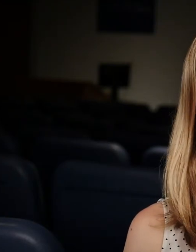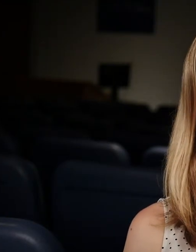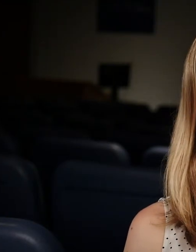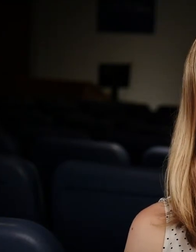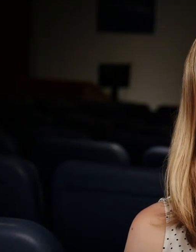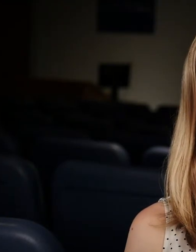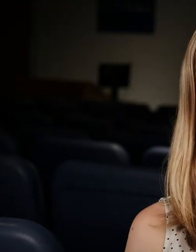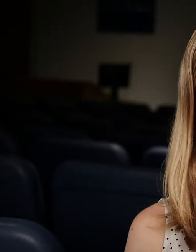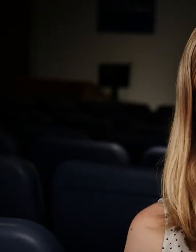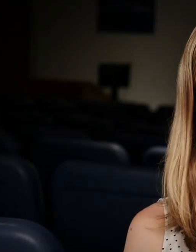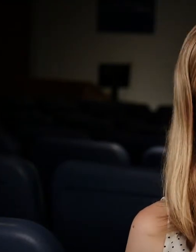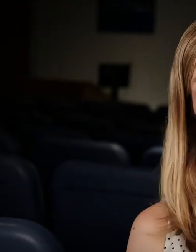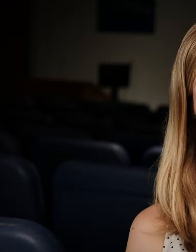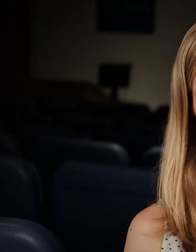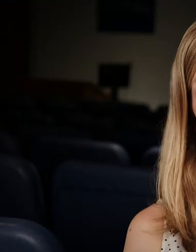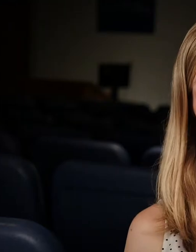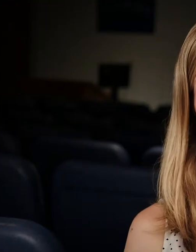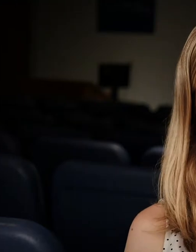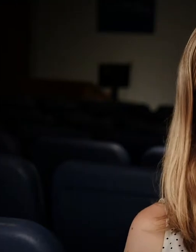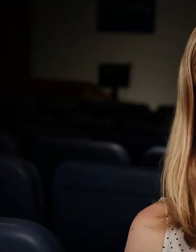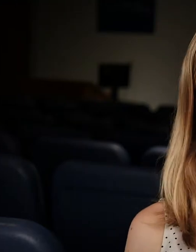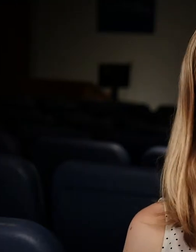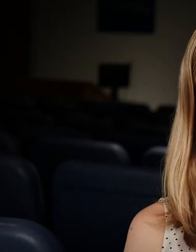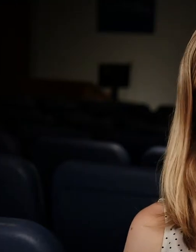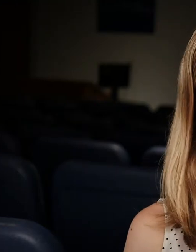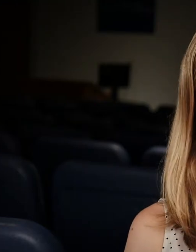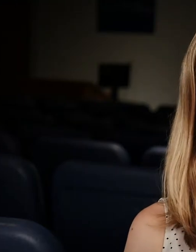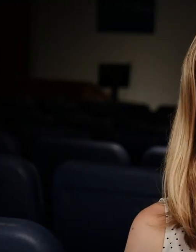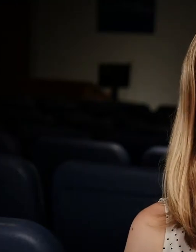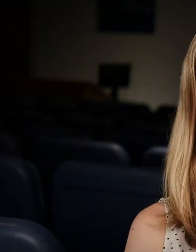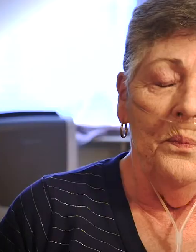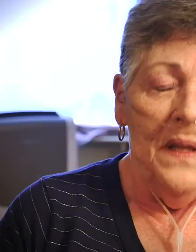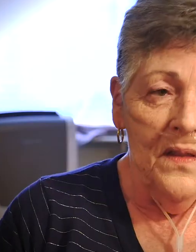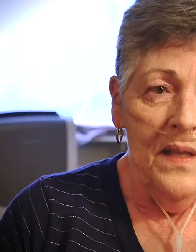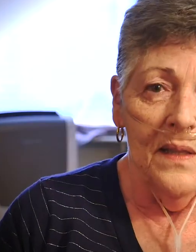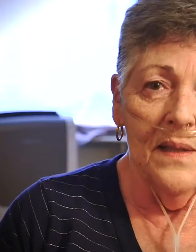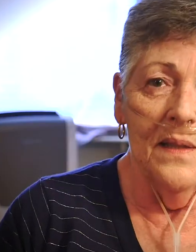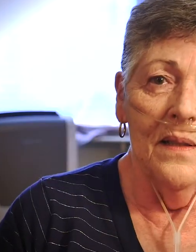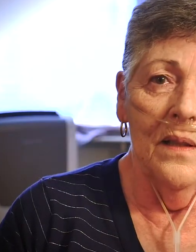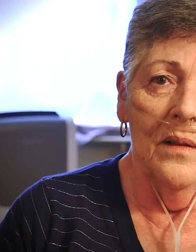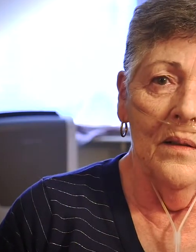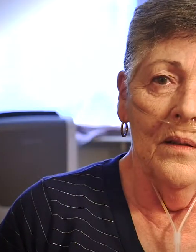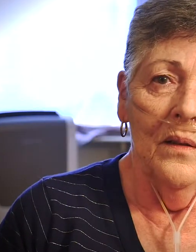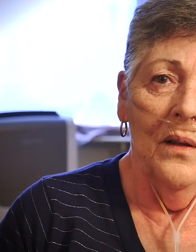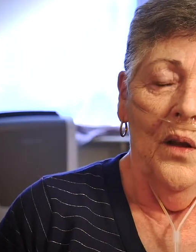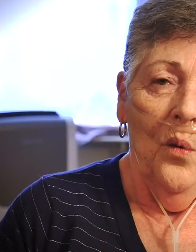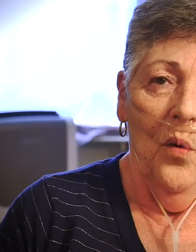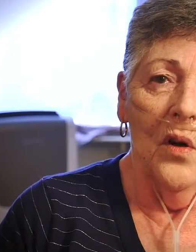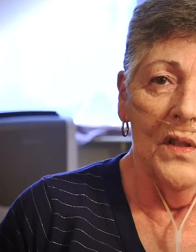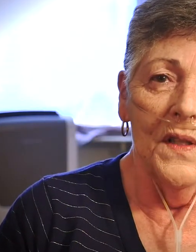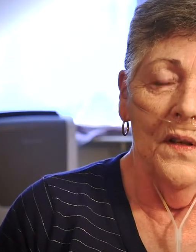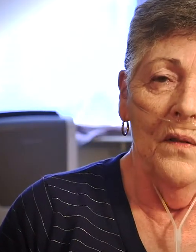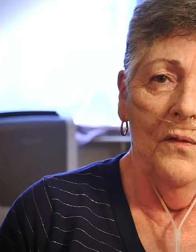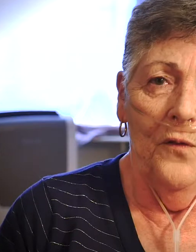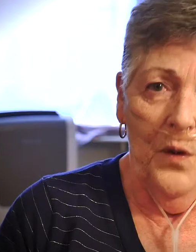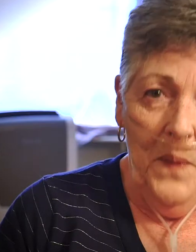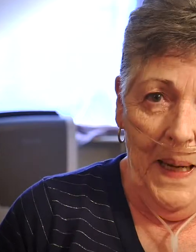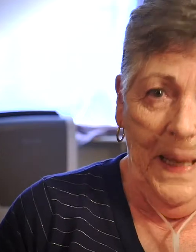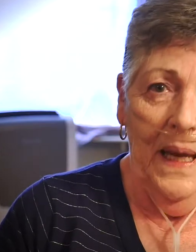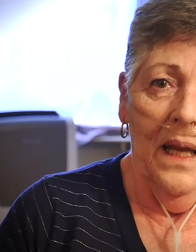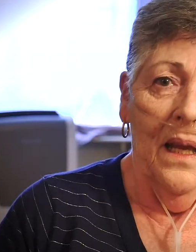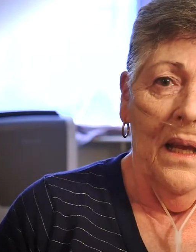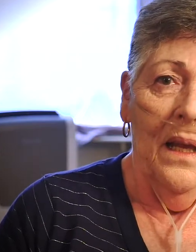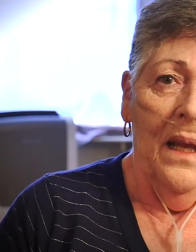really need it the most. And in addition to that, save a bunch of money. This works for